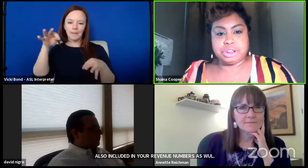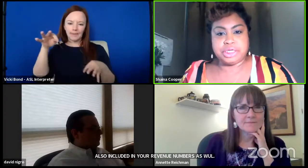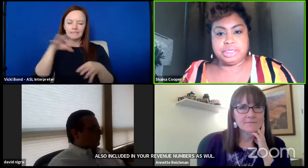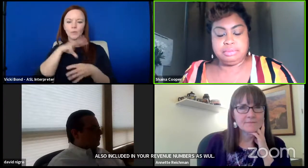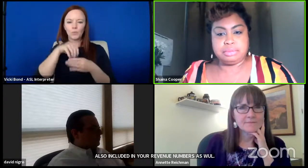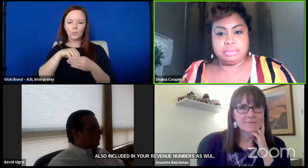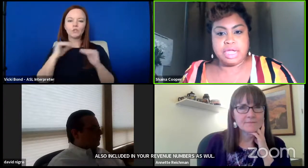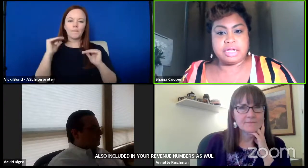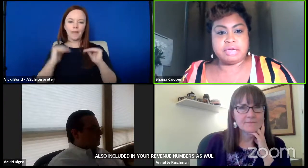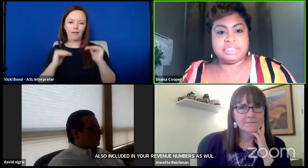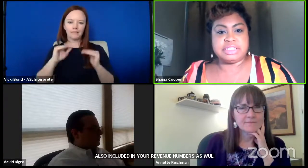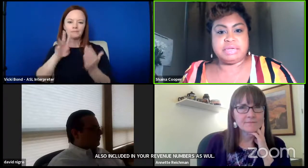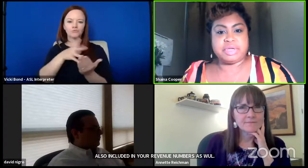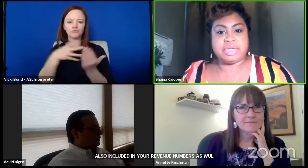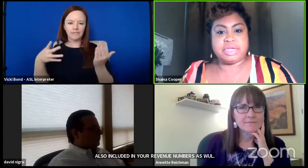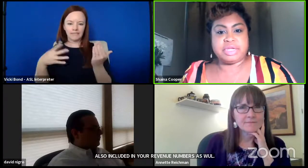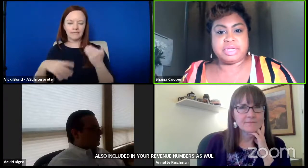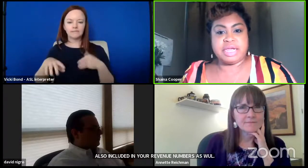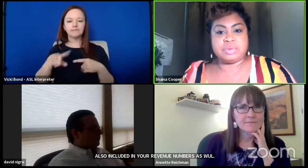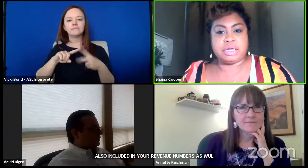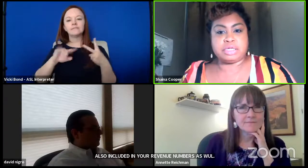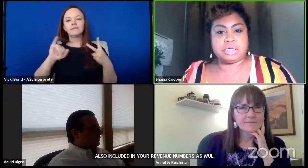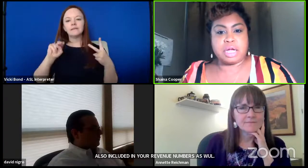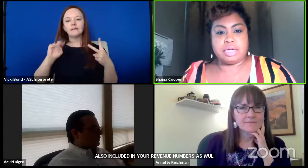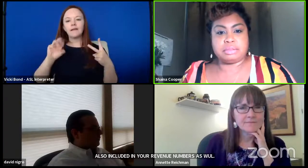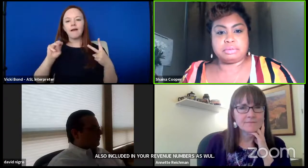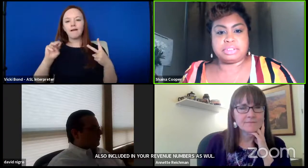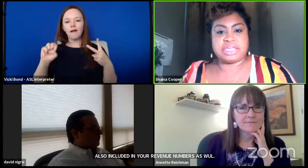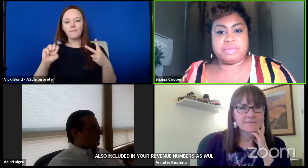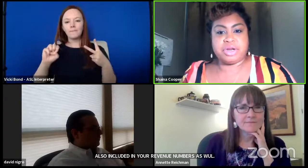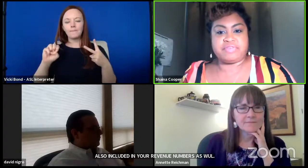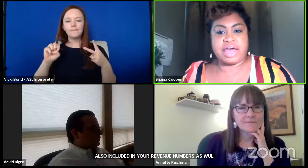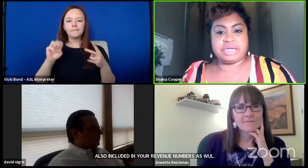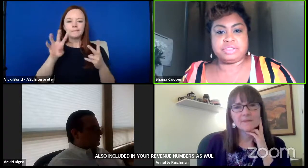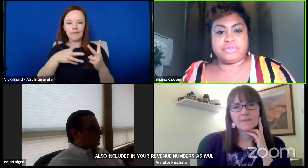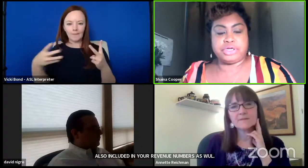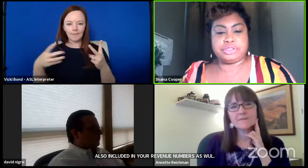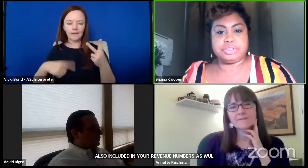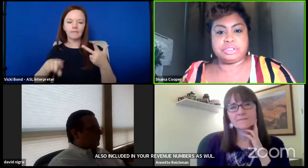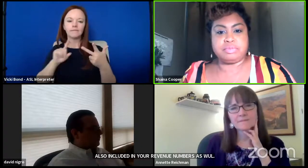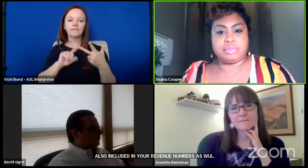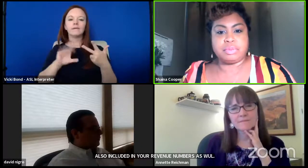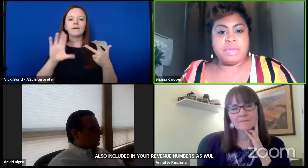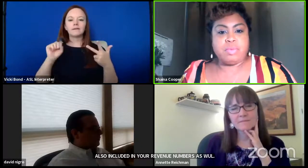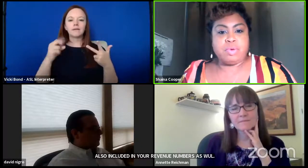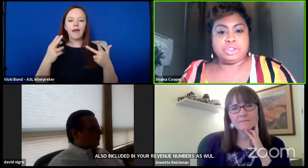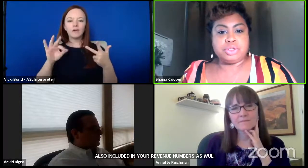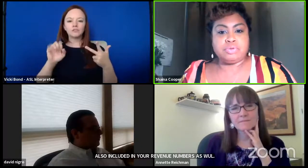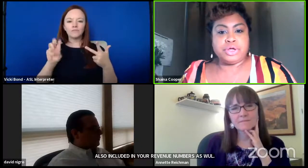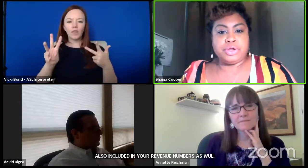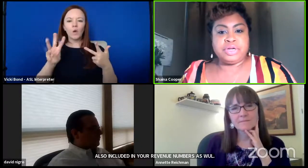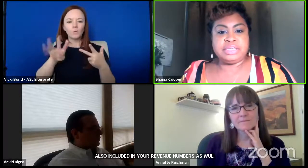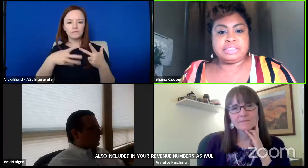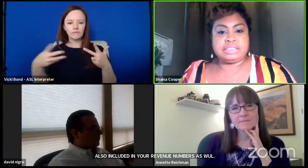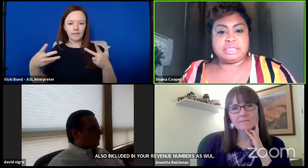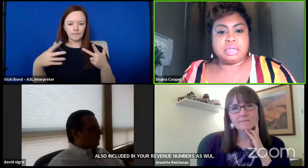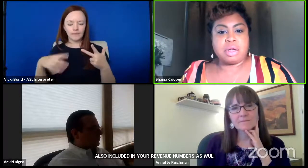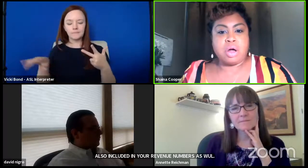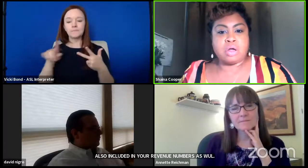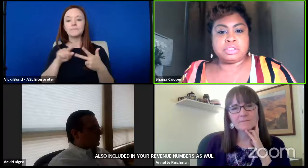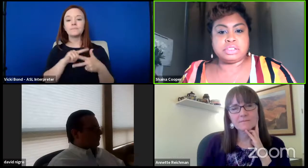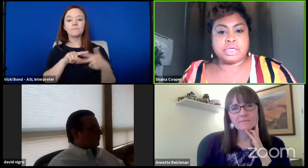our balance sheet, income statement, as well as our statement of cash flows. And what